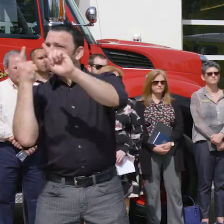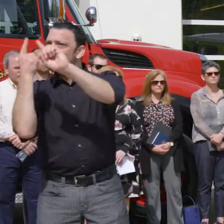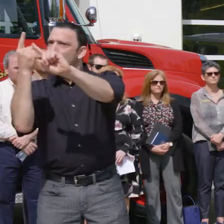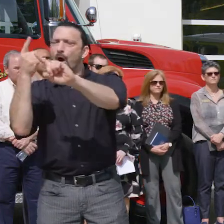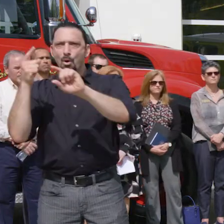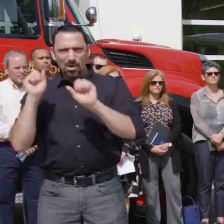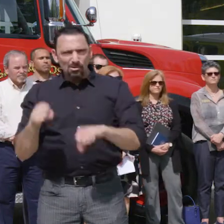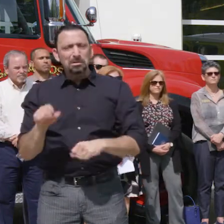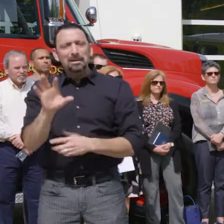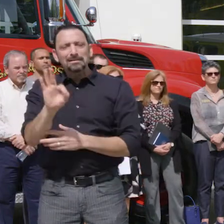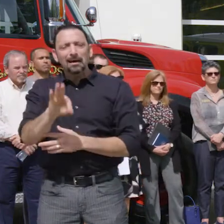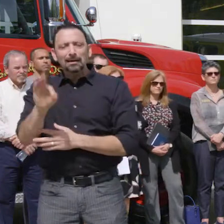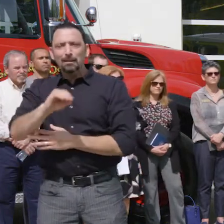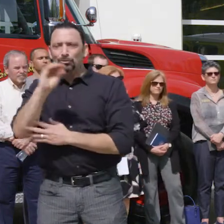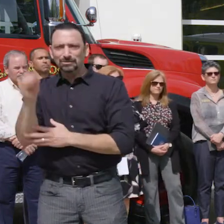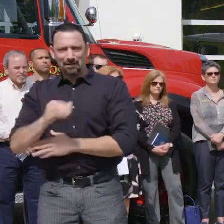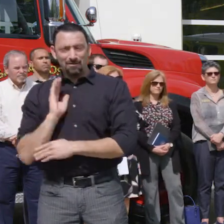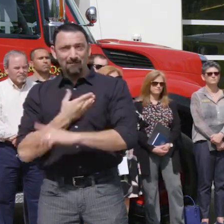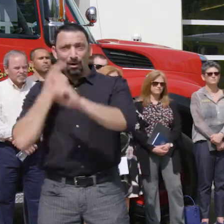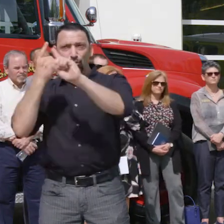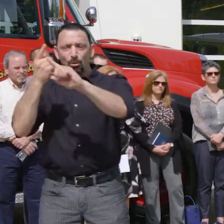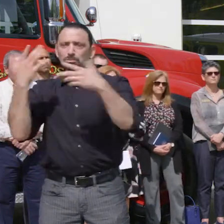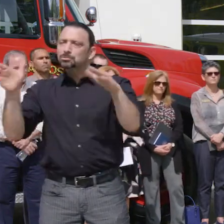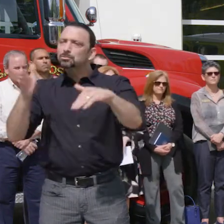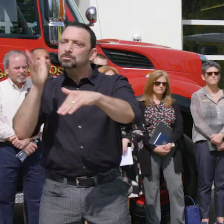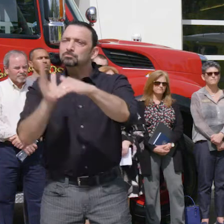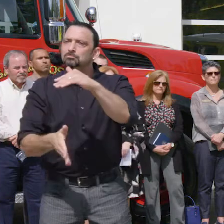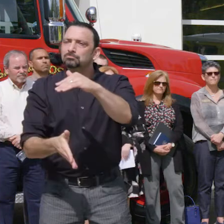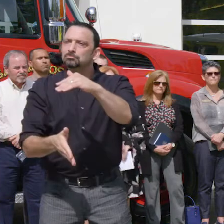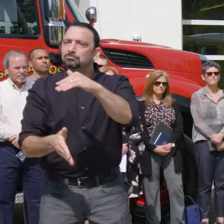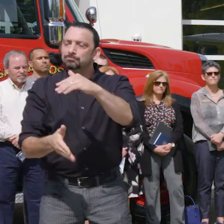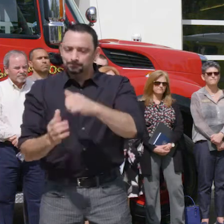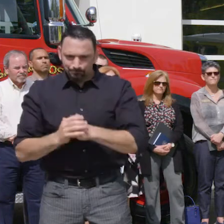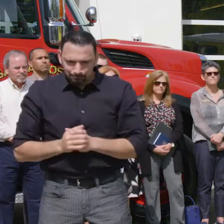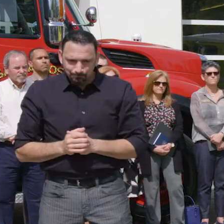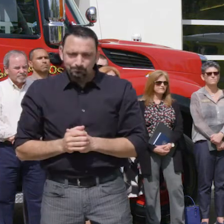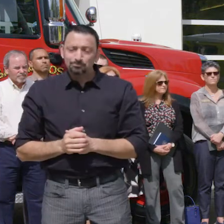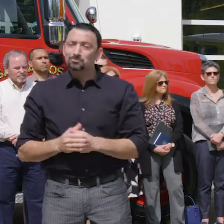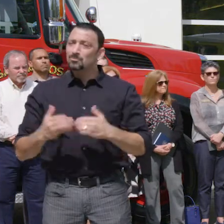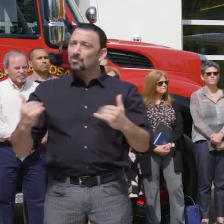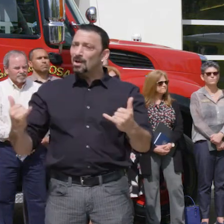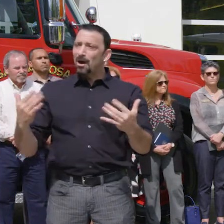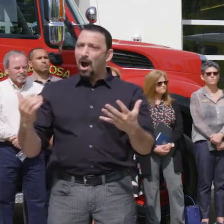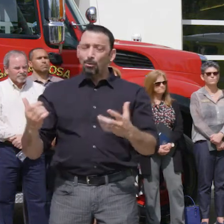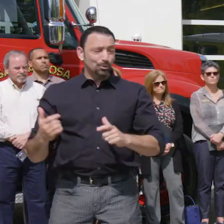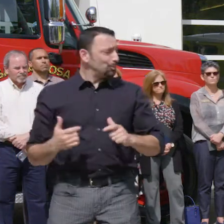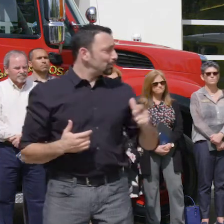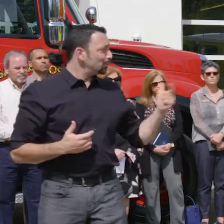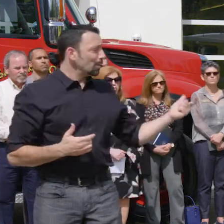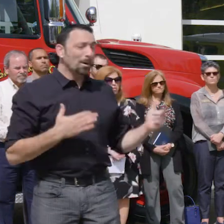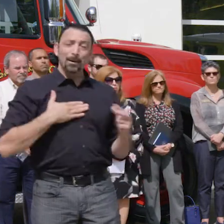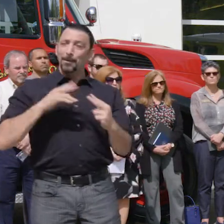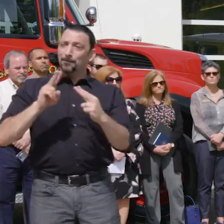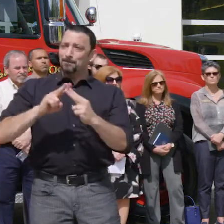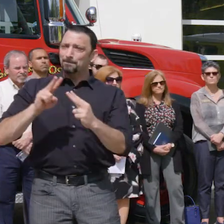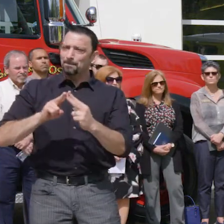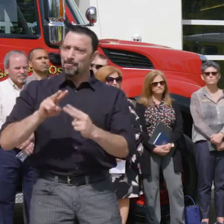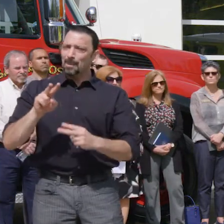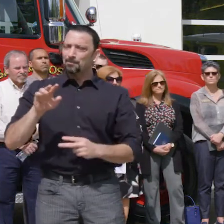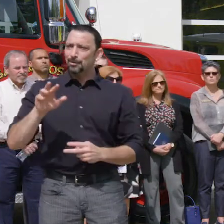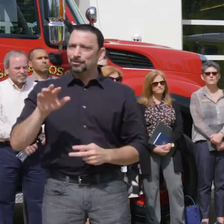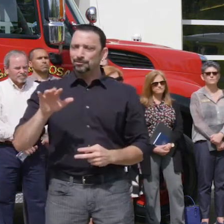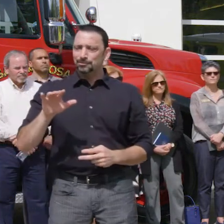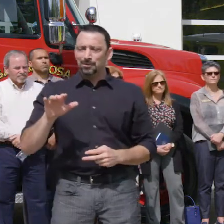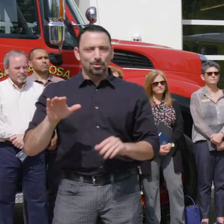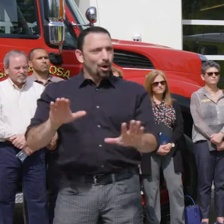debris cleaned up in early 2018. So with that, now I'm going to turn it over to my partner,